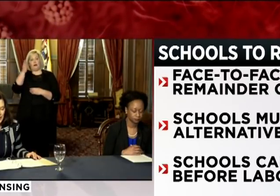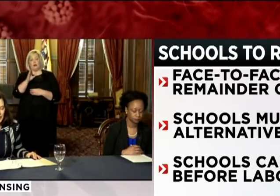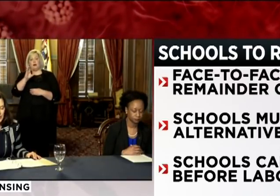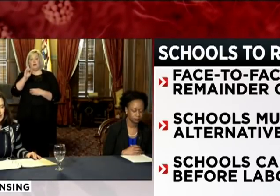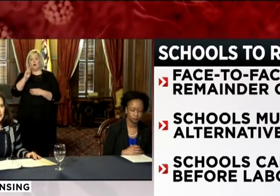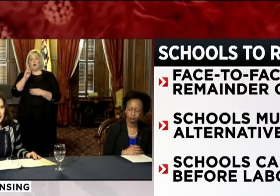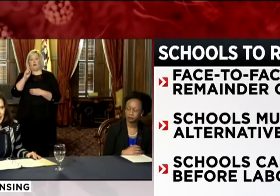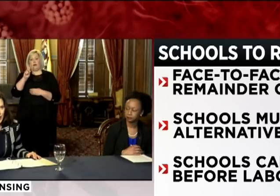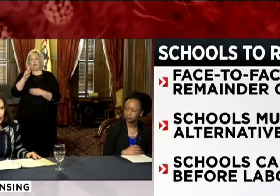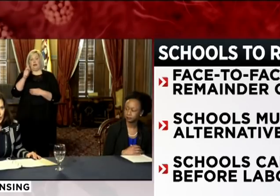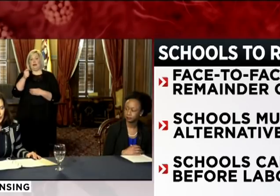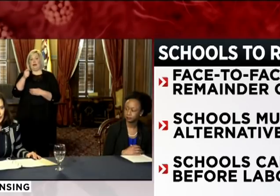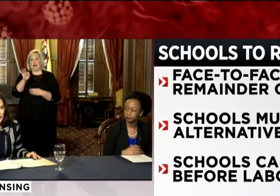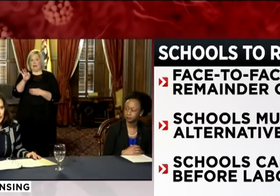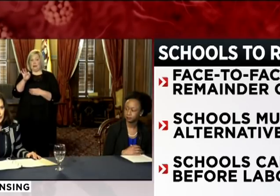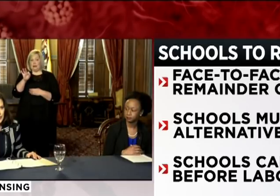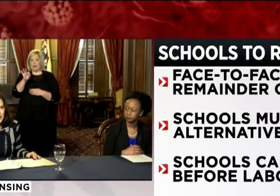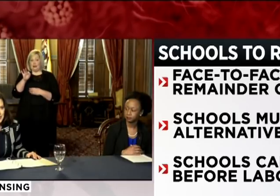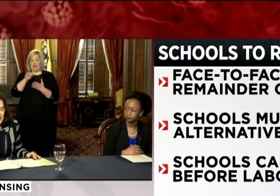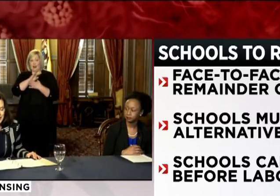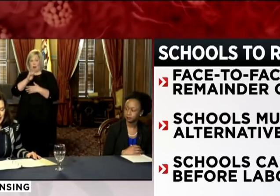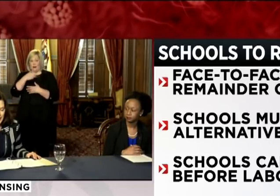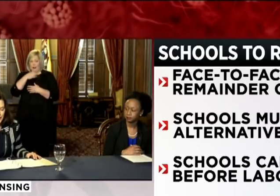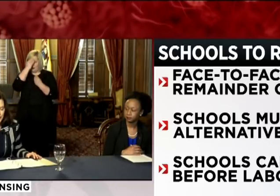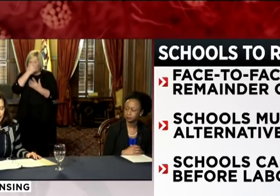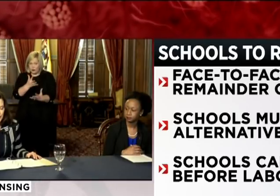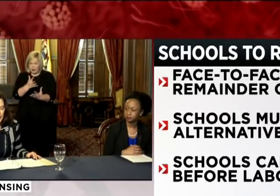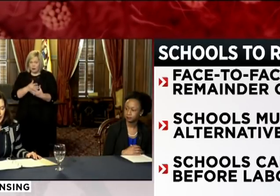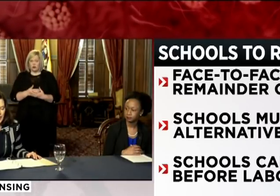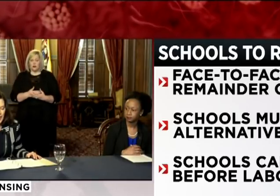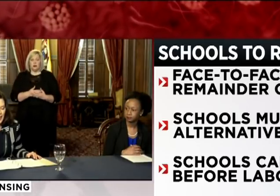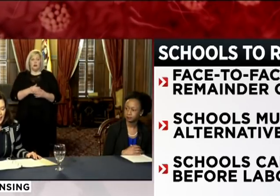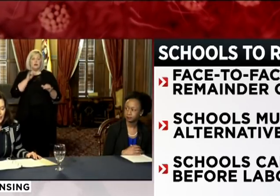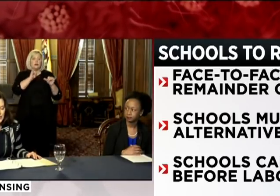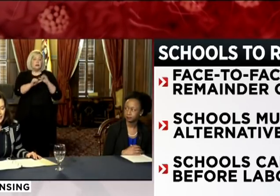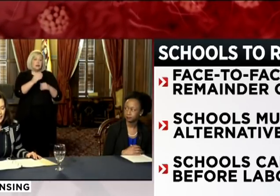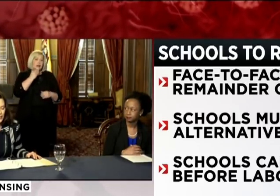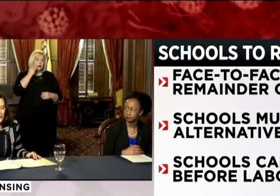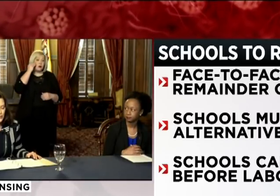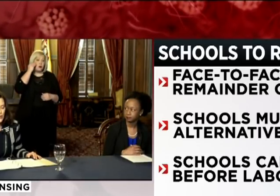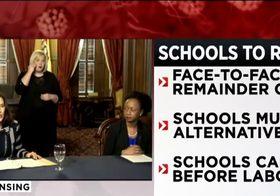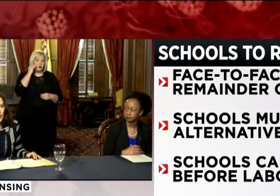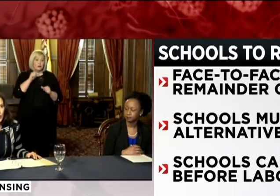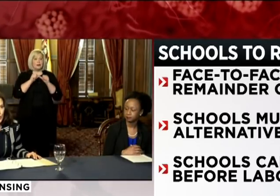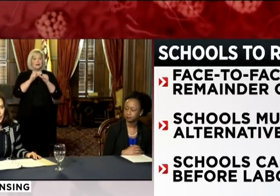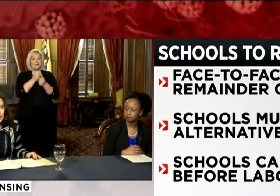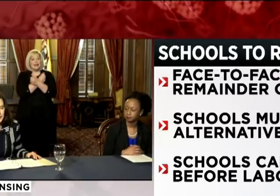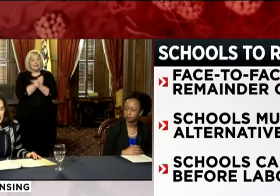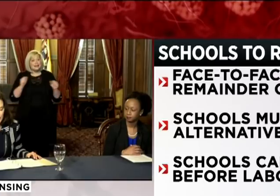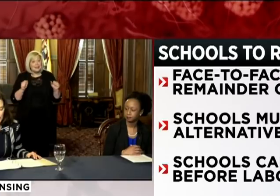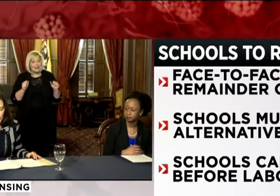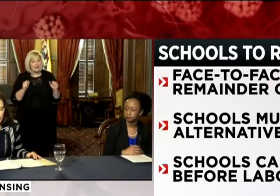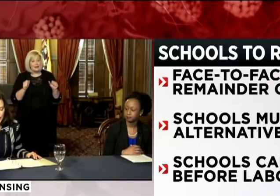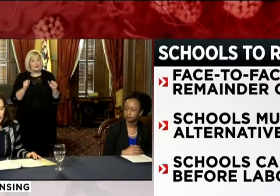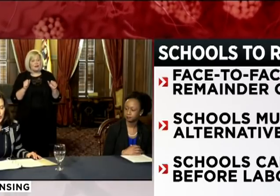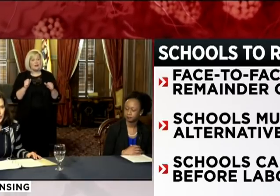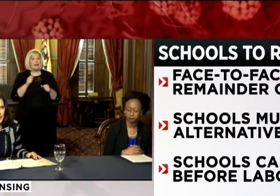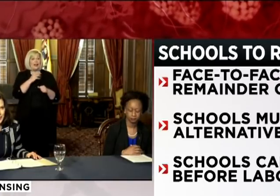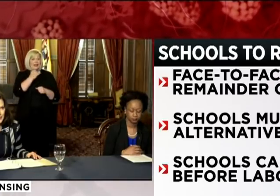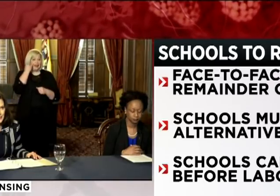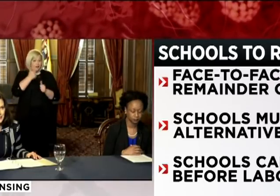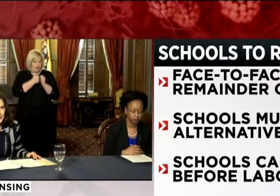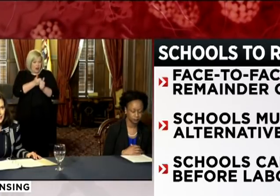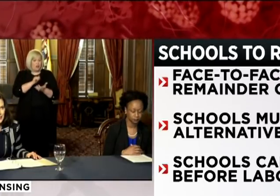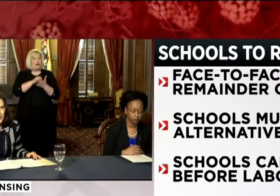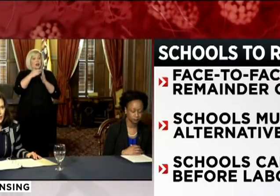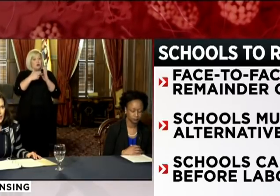michigan.gov/FightCovid-19. Stay home, stay safe, and every day that you do, we will get one step closer to